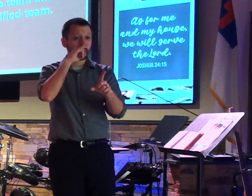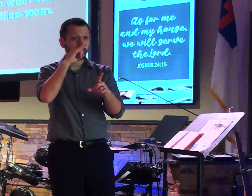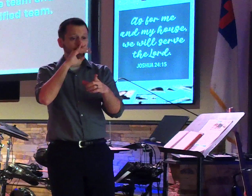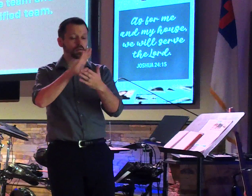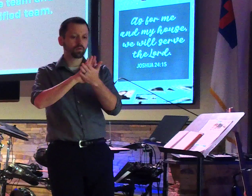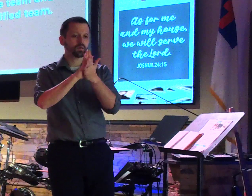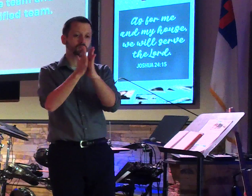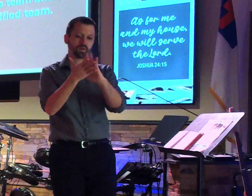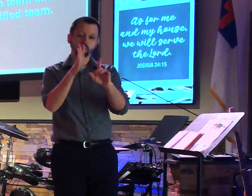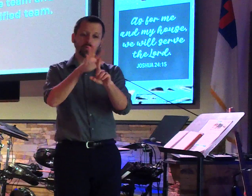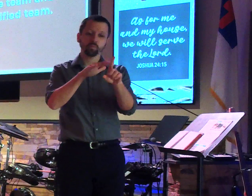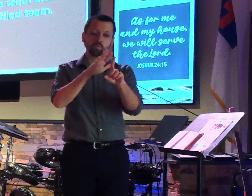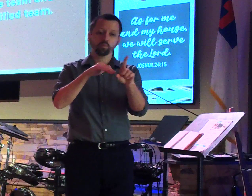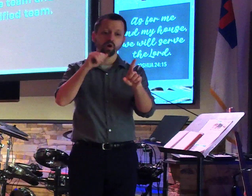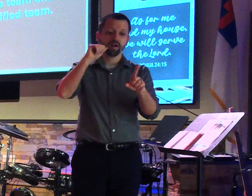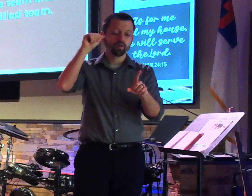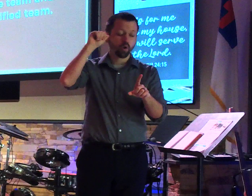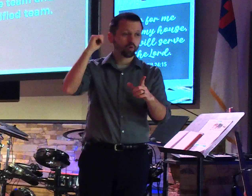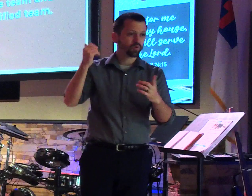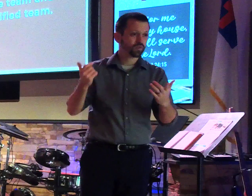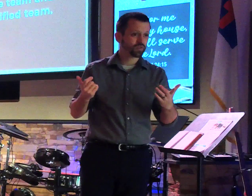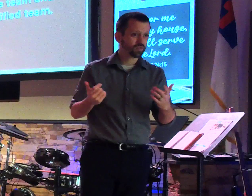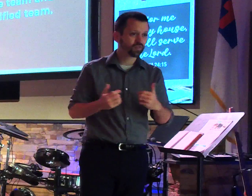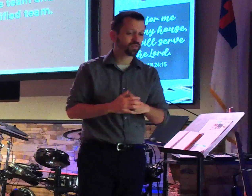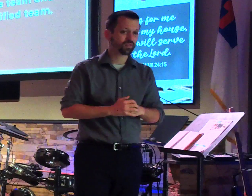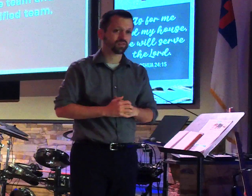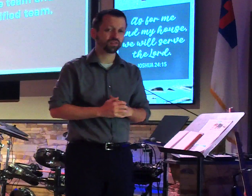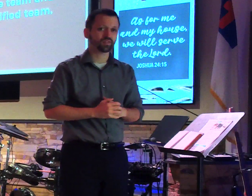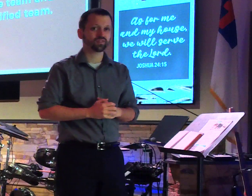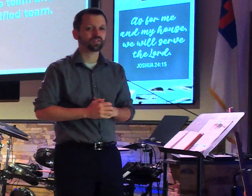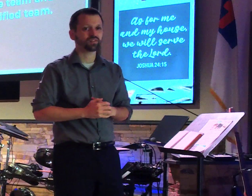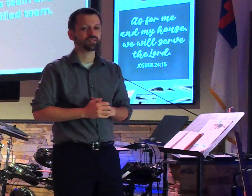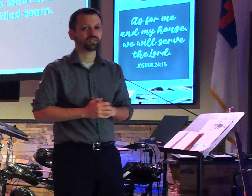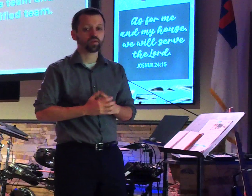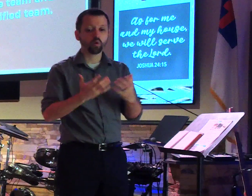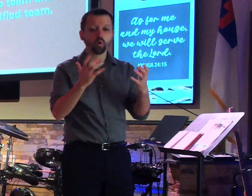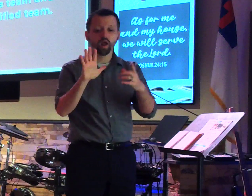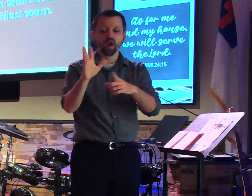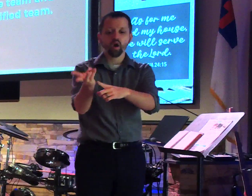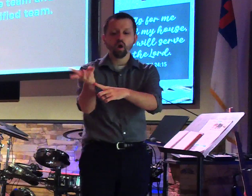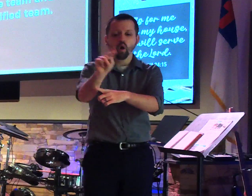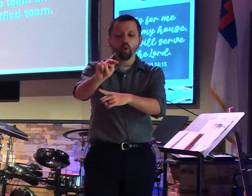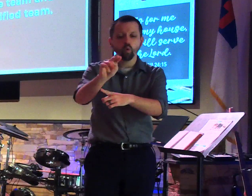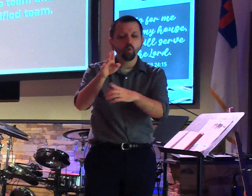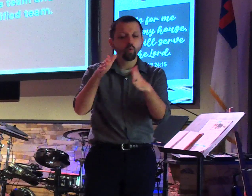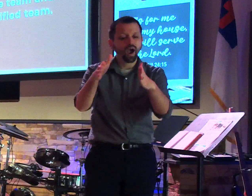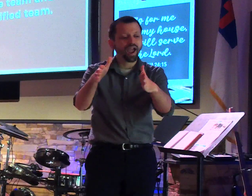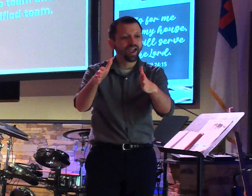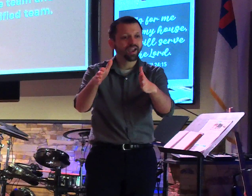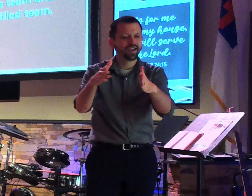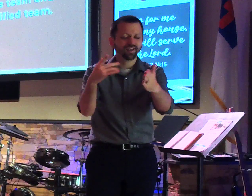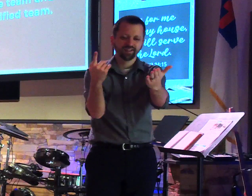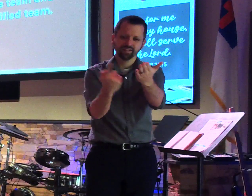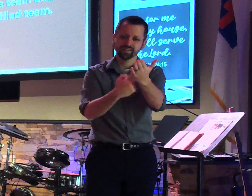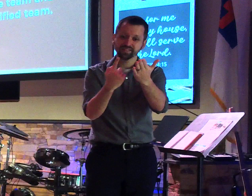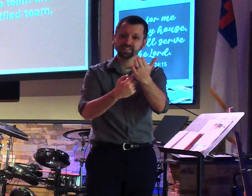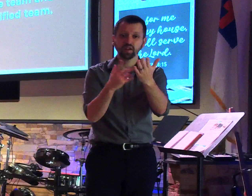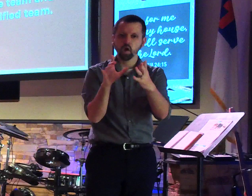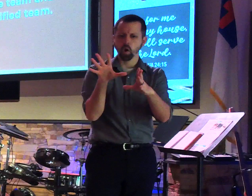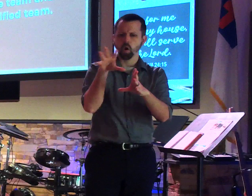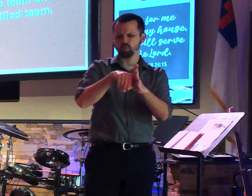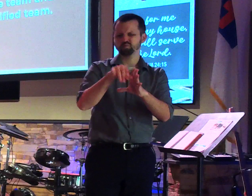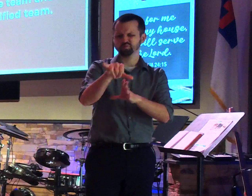Spoiled adults. Right, that want their own way. Exactly. And I think sometimes that's part of